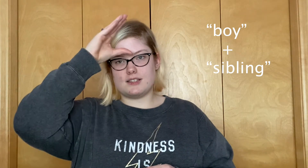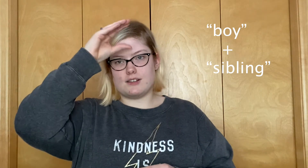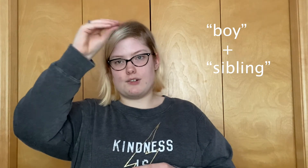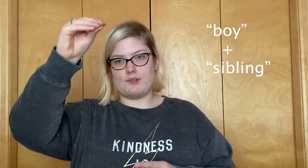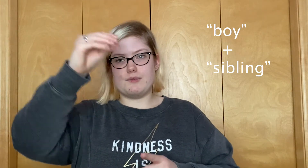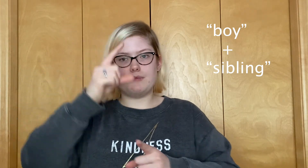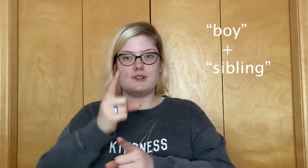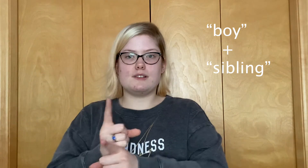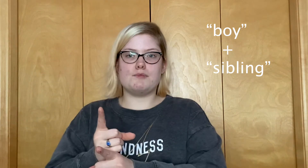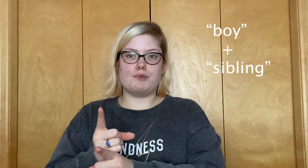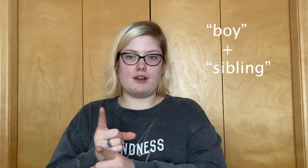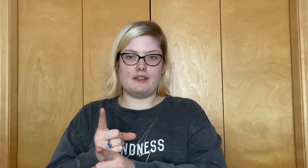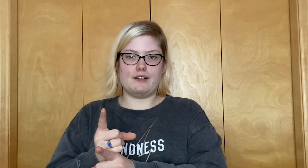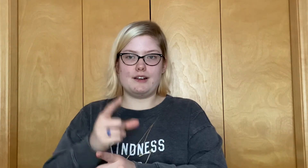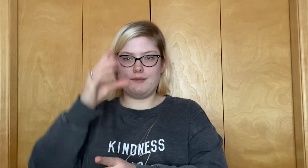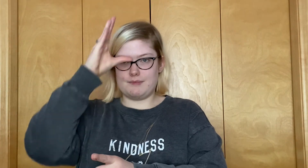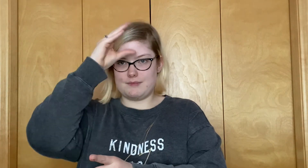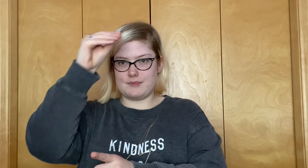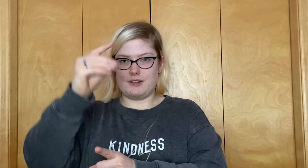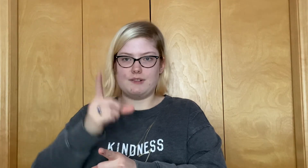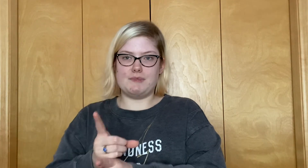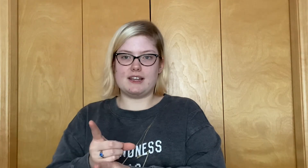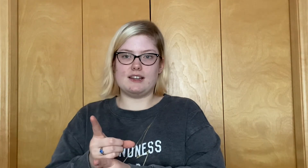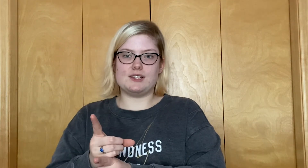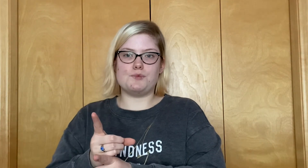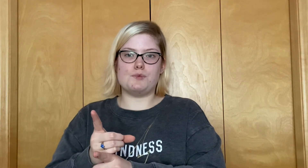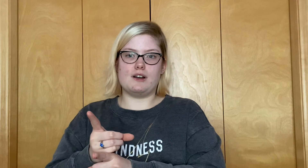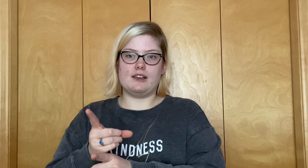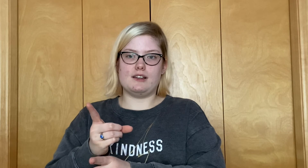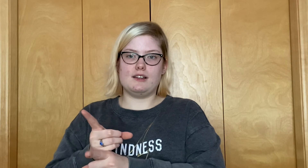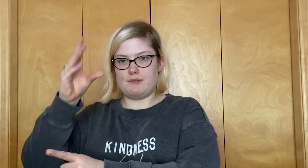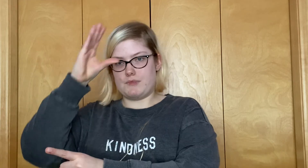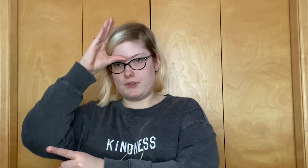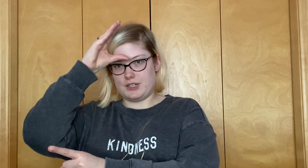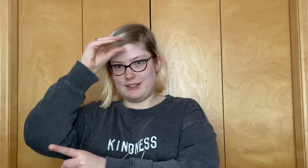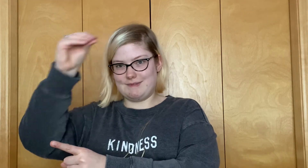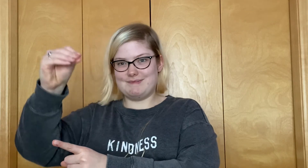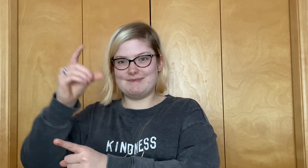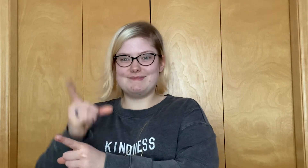So brother, you would make it into one motion.